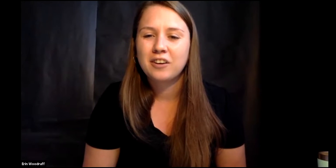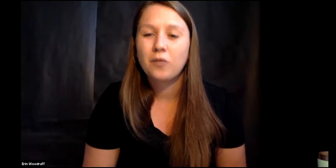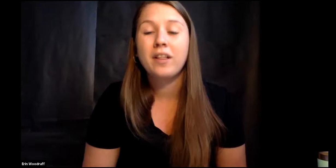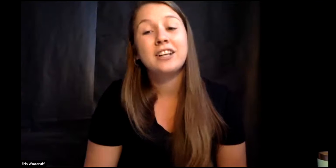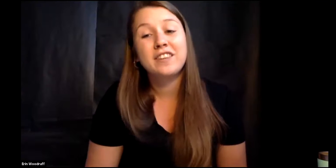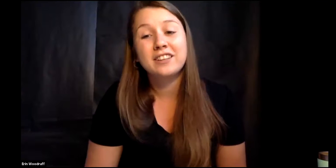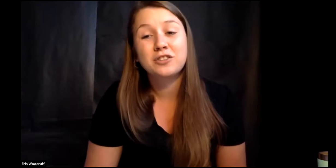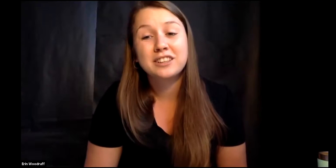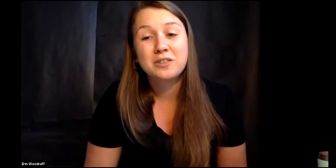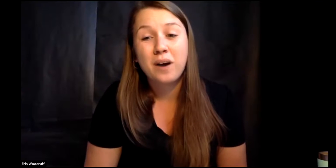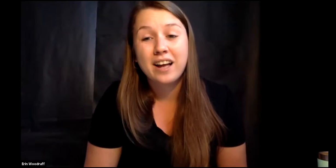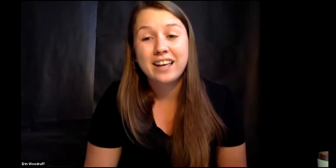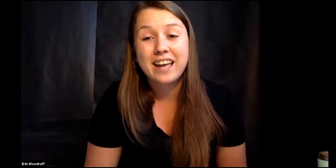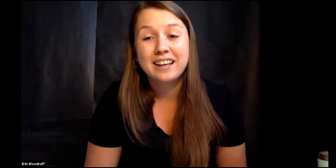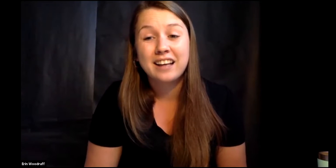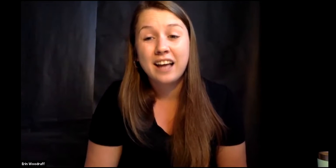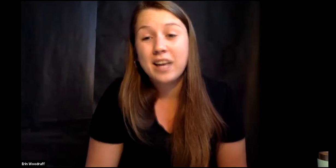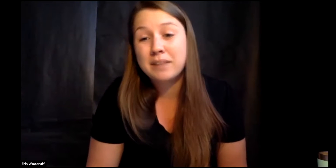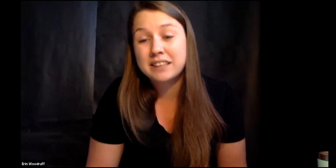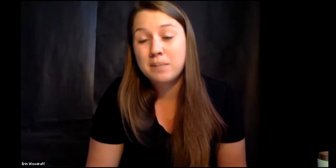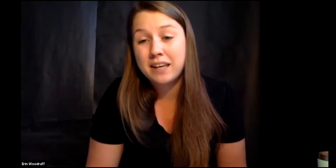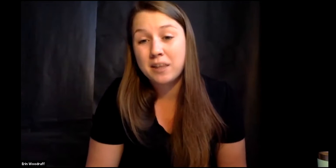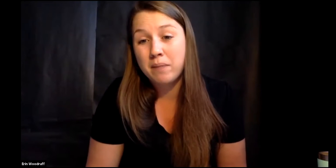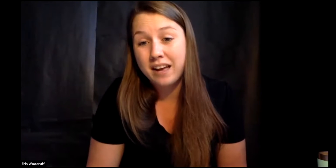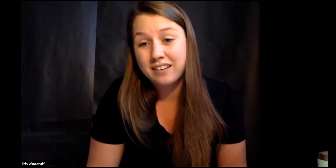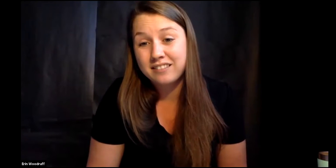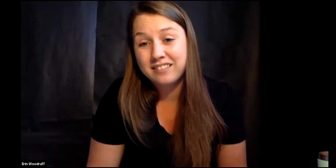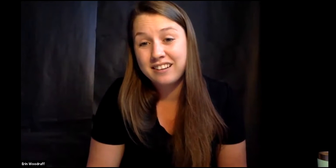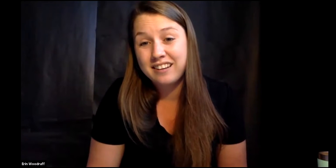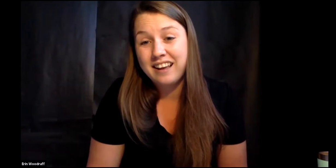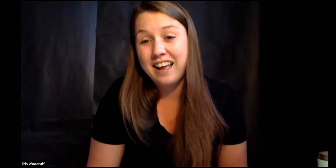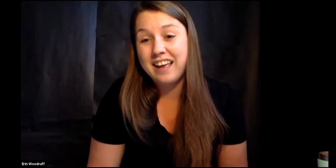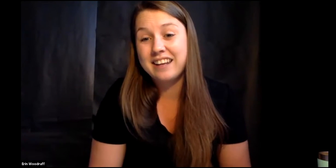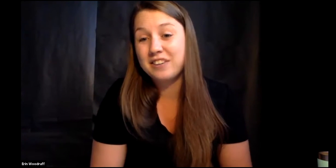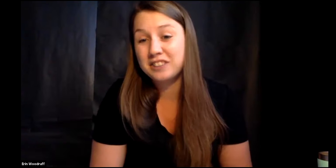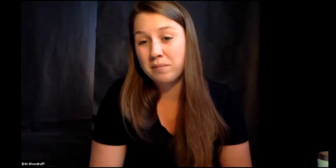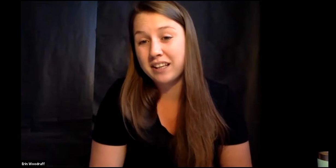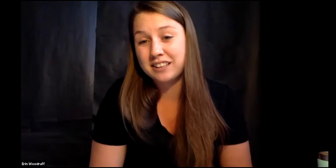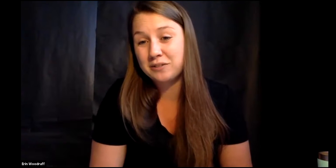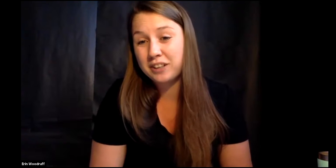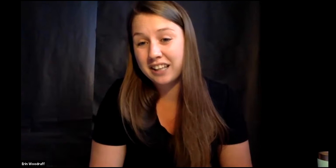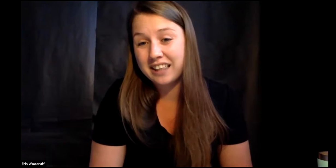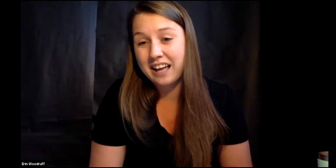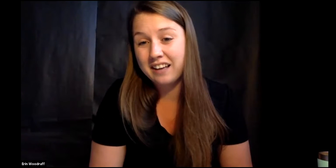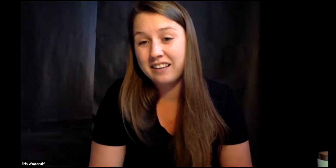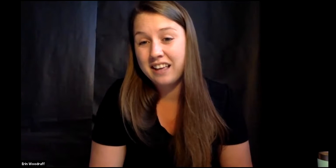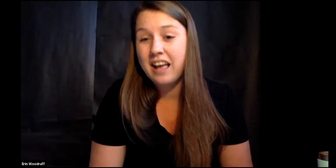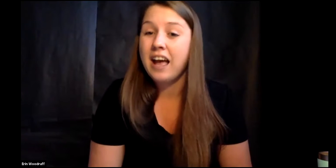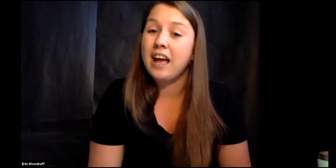Well, actually, that's the reason why I can't be sleeping in the bed and hear something. It doesn't work like that. And